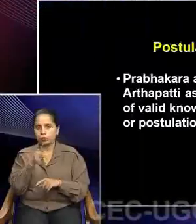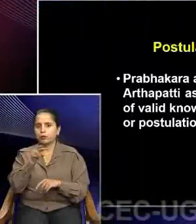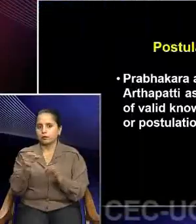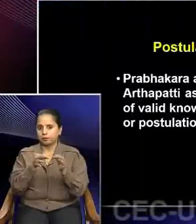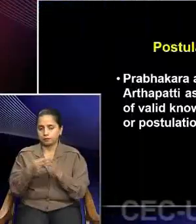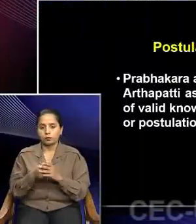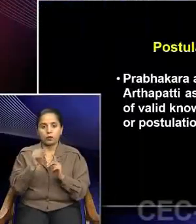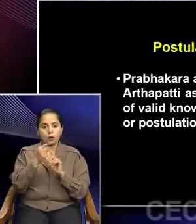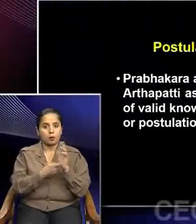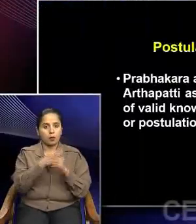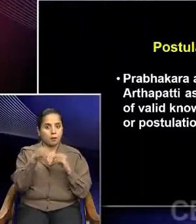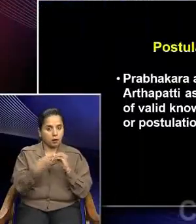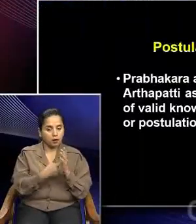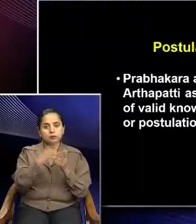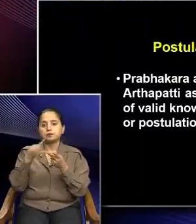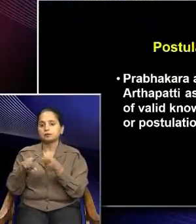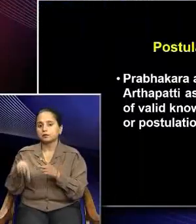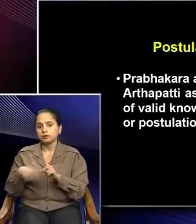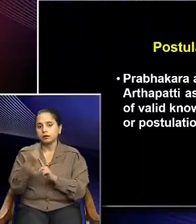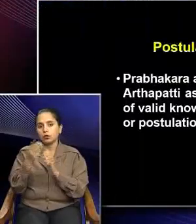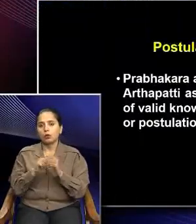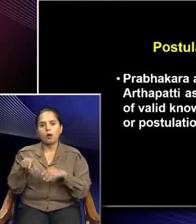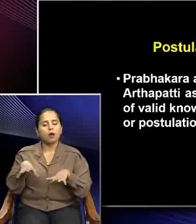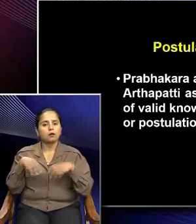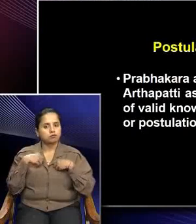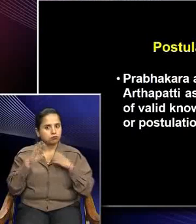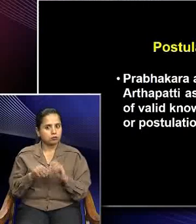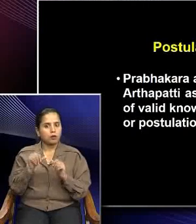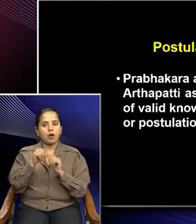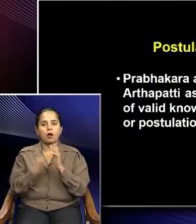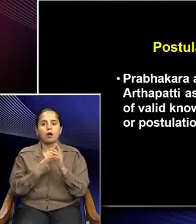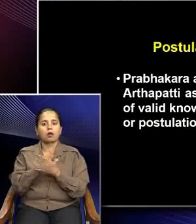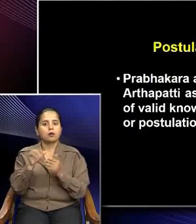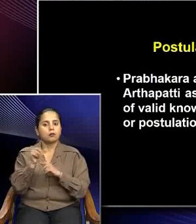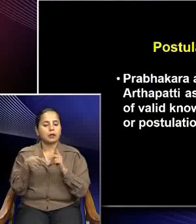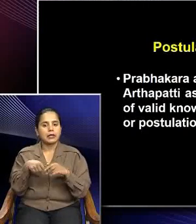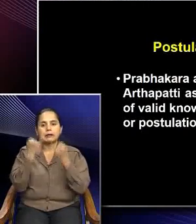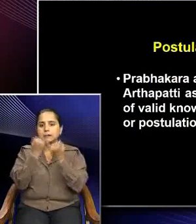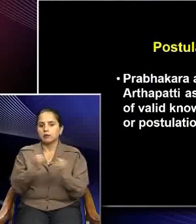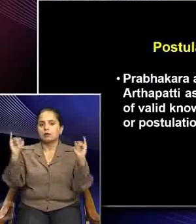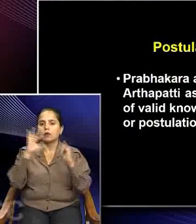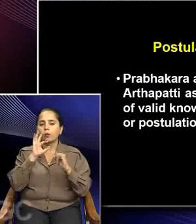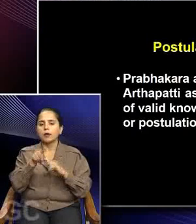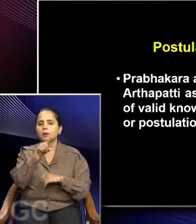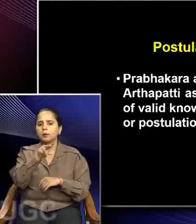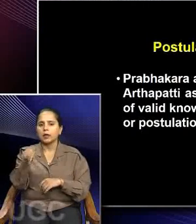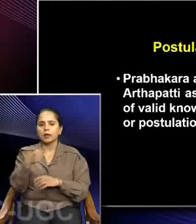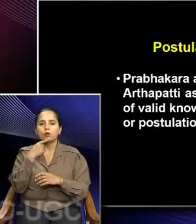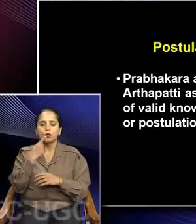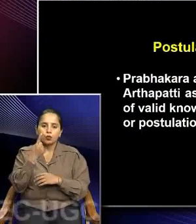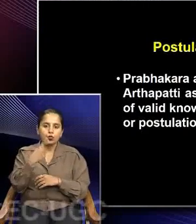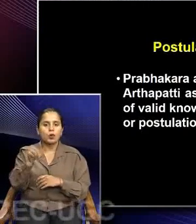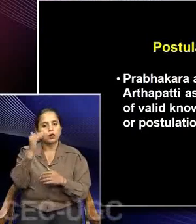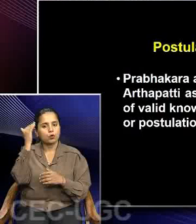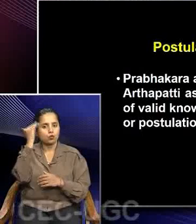Prabhakar and Kumaral both admit arthapatti as an independent means of valid knowledge.